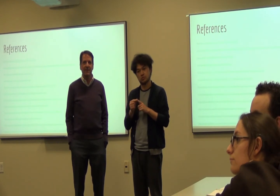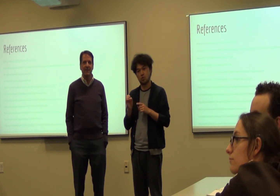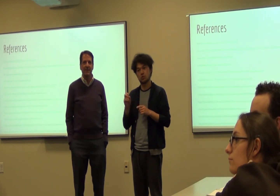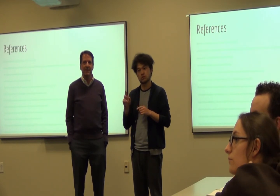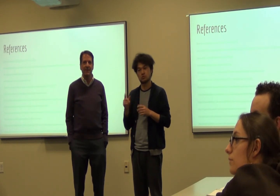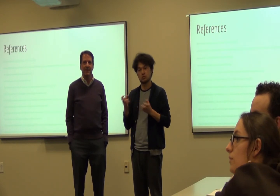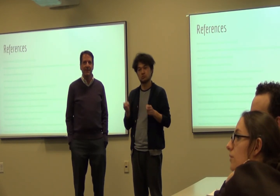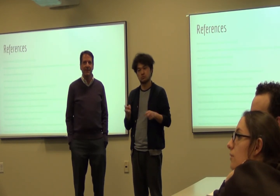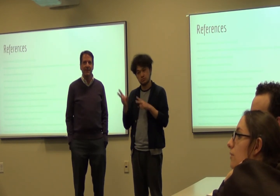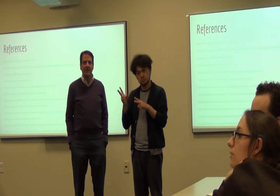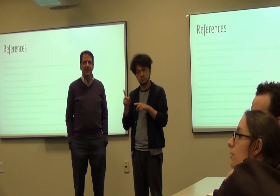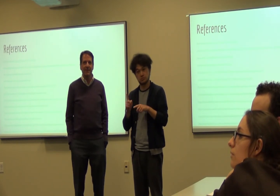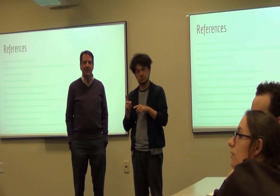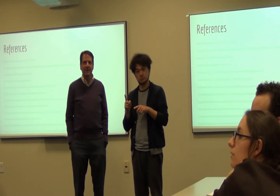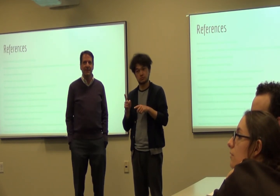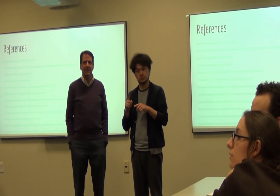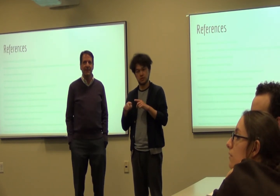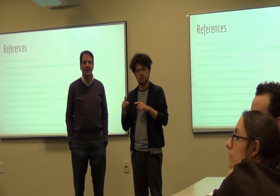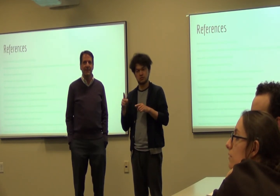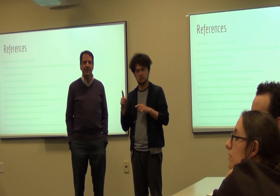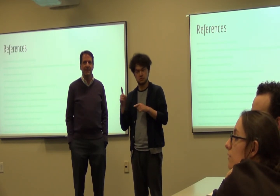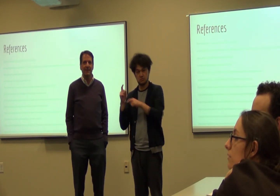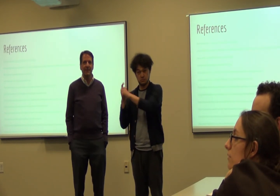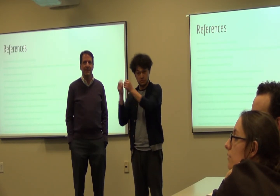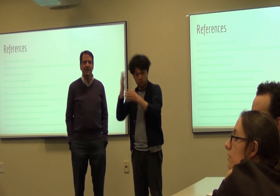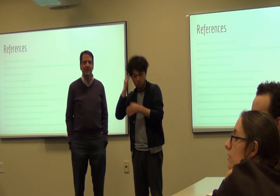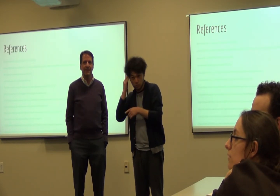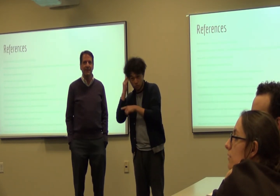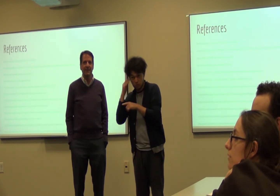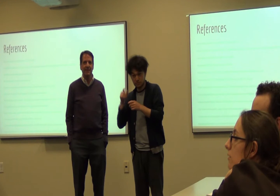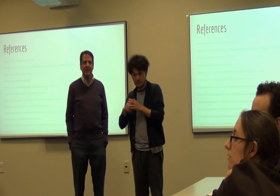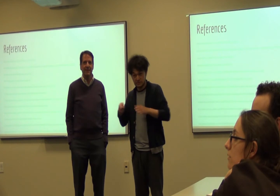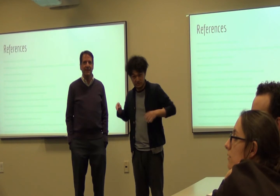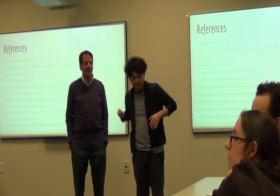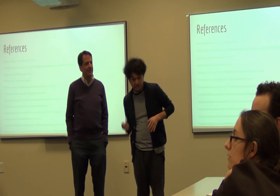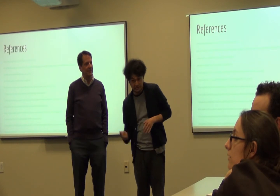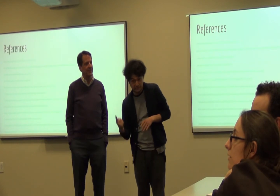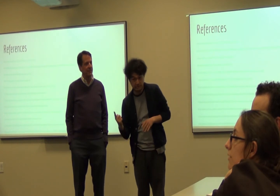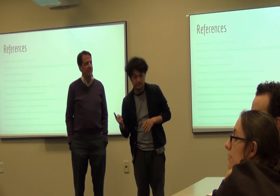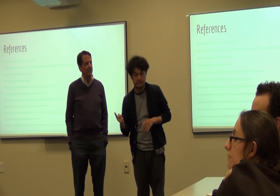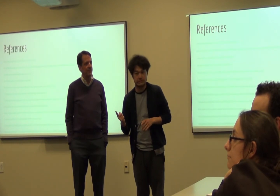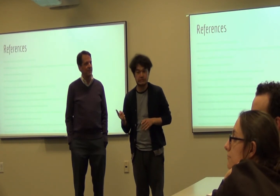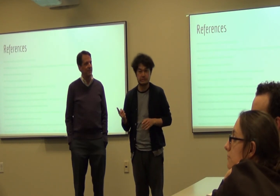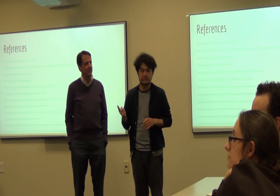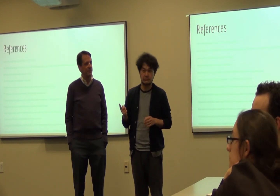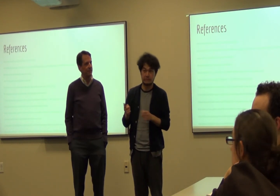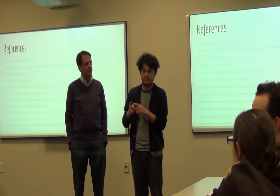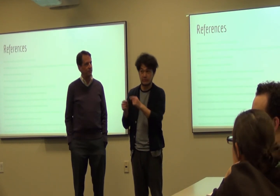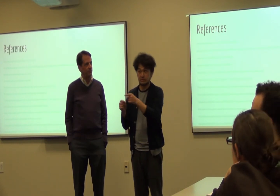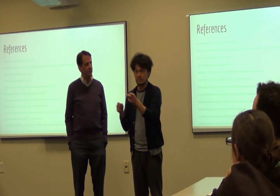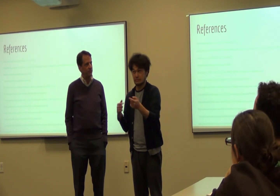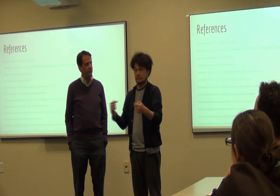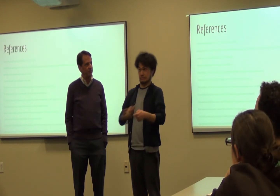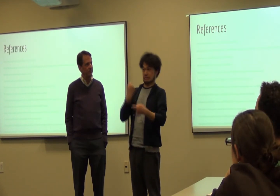The word otaku, not a lot of people know it. I just don't want it to seem offensive. As an insult.